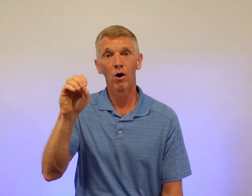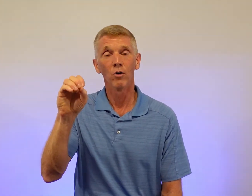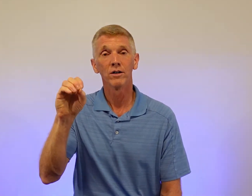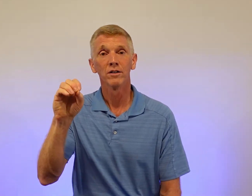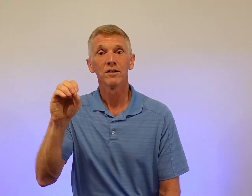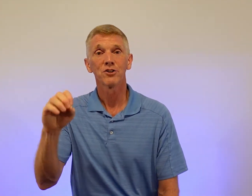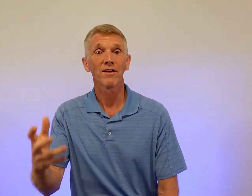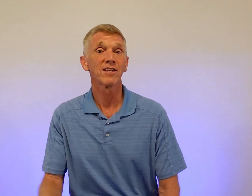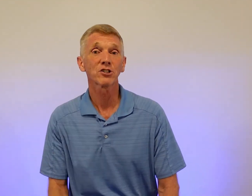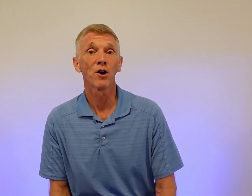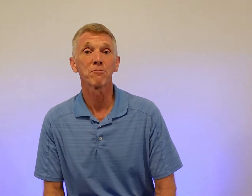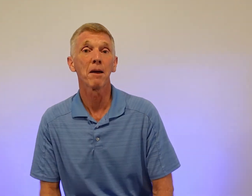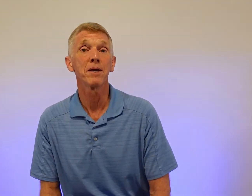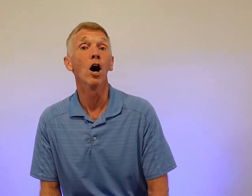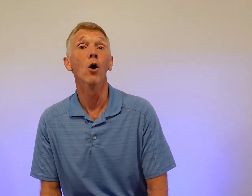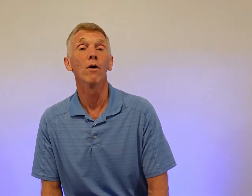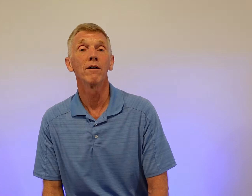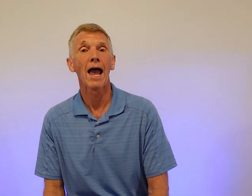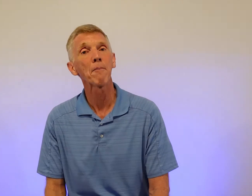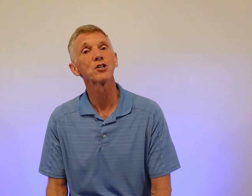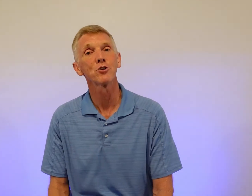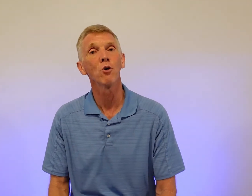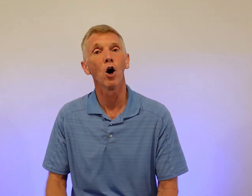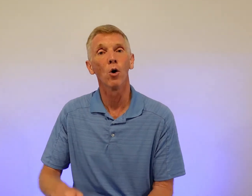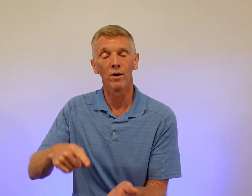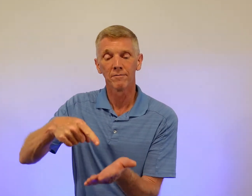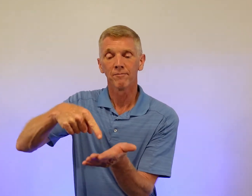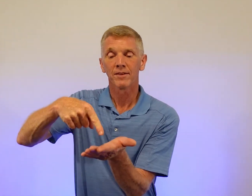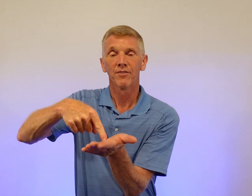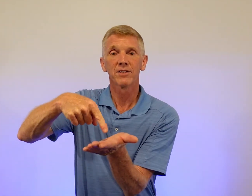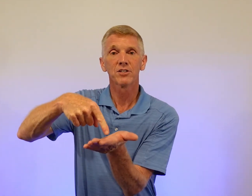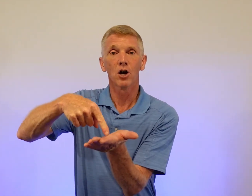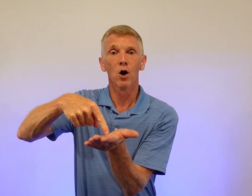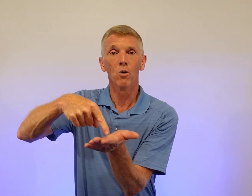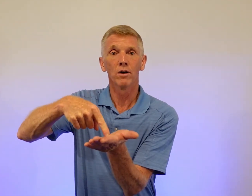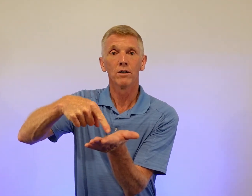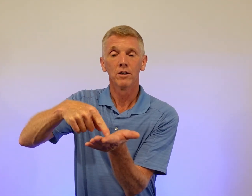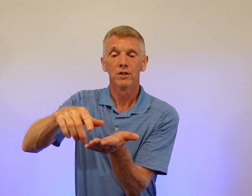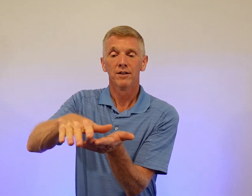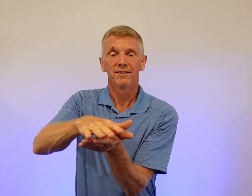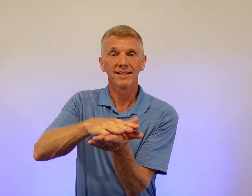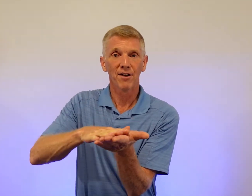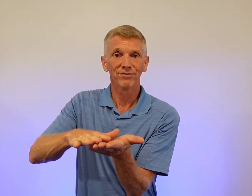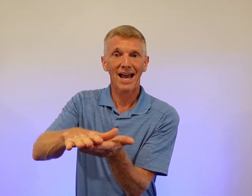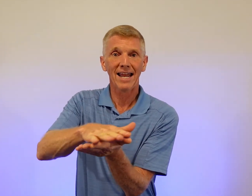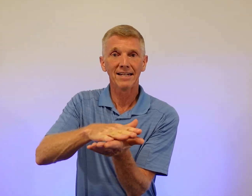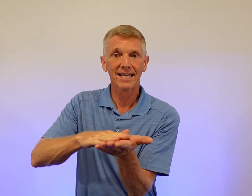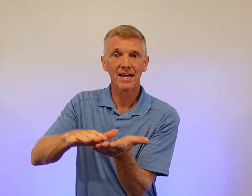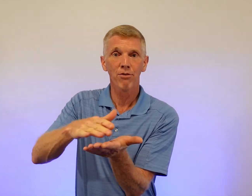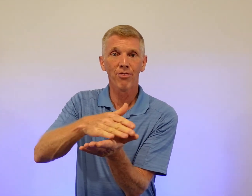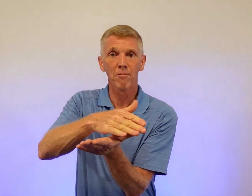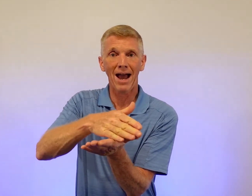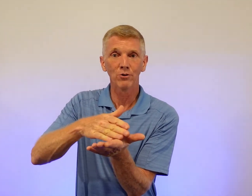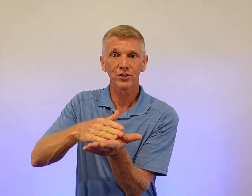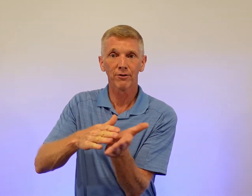V-E-N-M-O. So the next question might be O. How much do you owe? This is O. Take that flat hand again, thumb